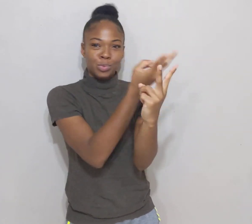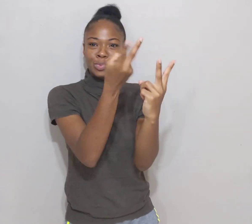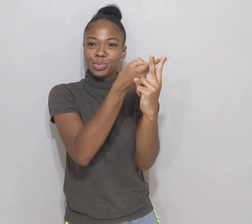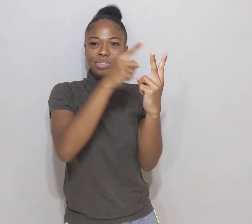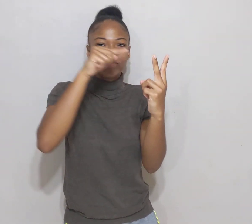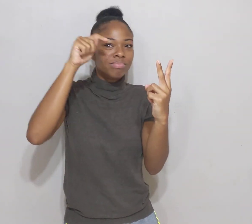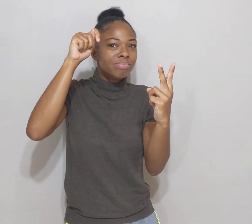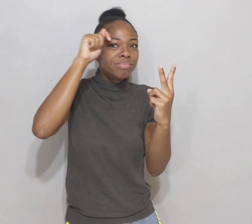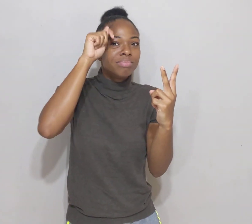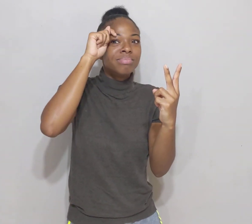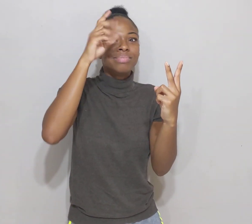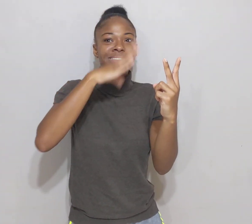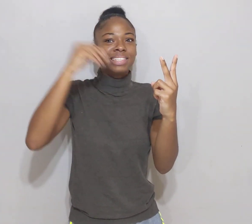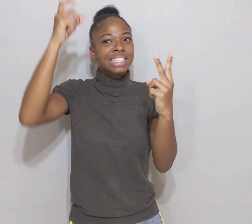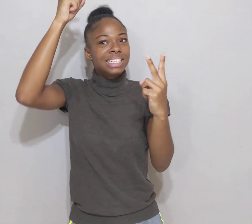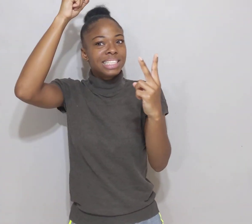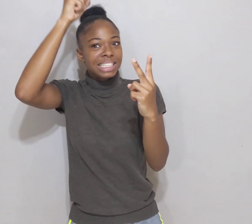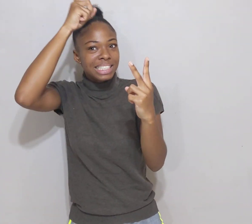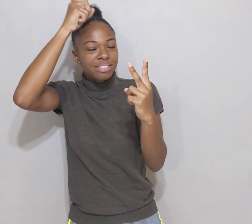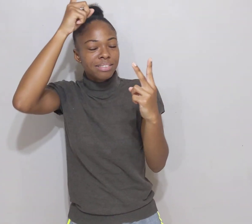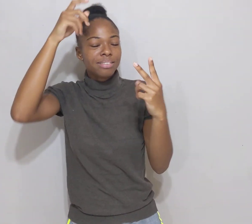We could see that God was pursuing both of them,